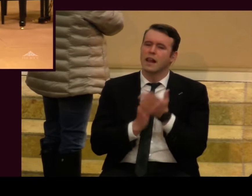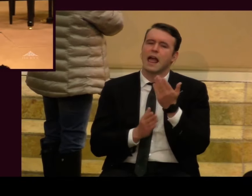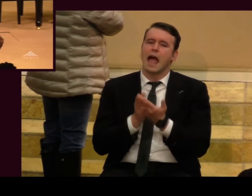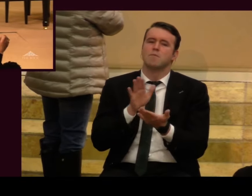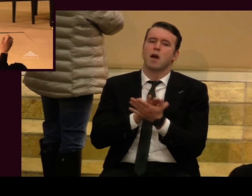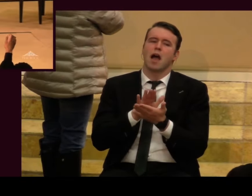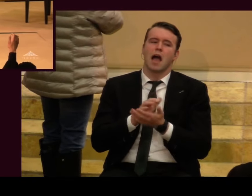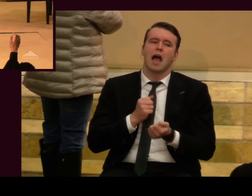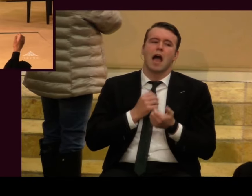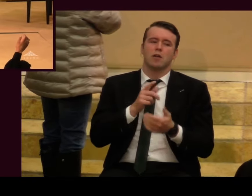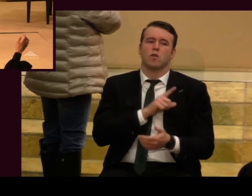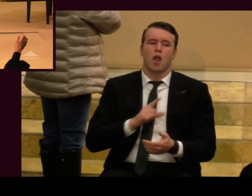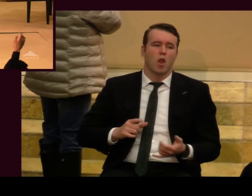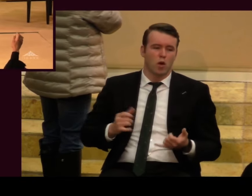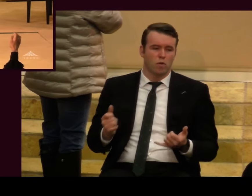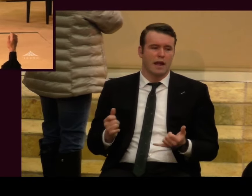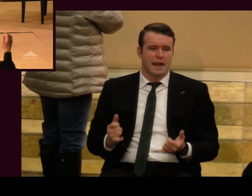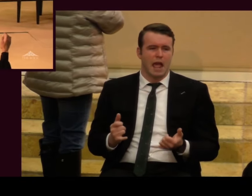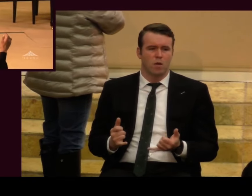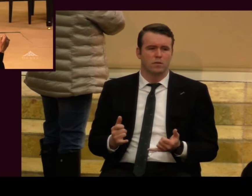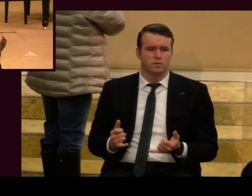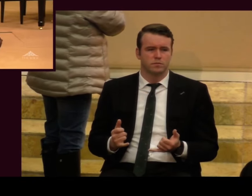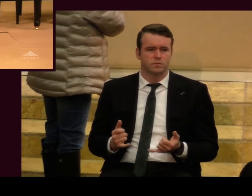Somebody clap your hands unto the Lord right now.